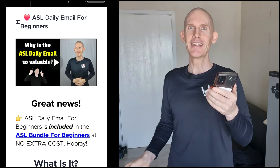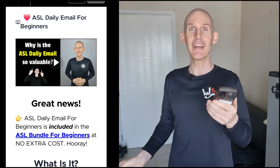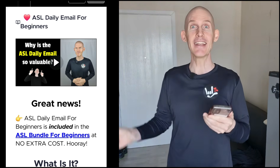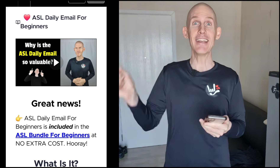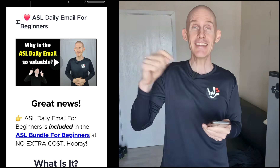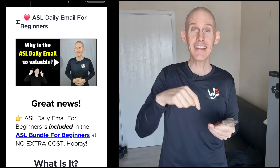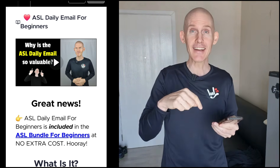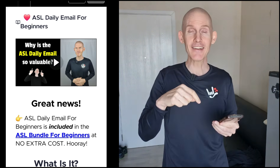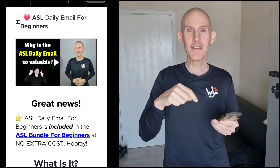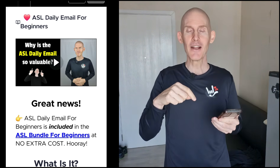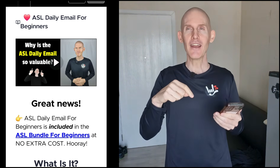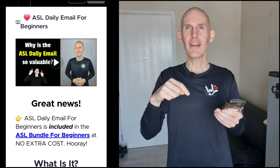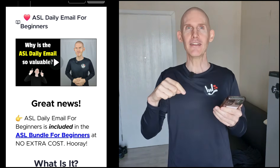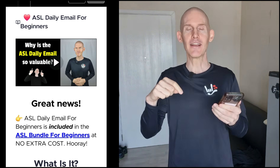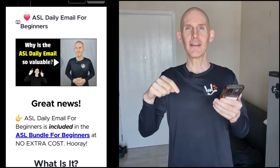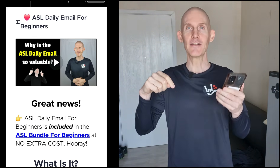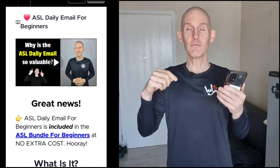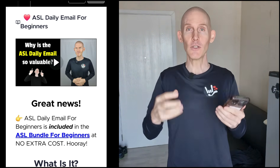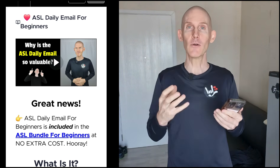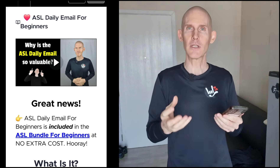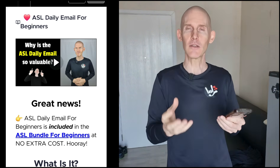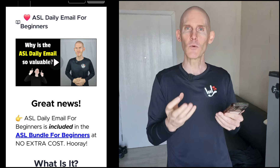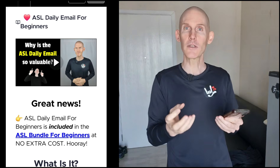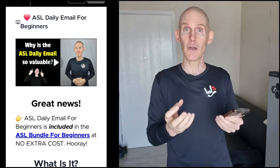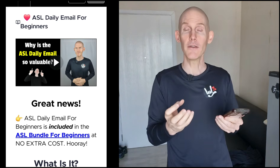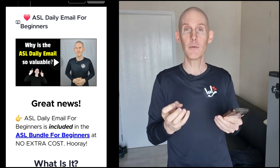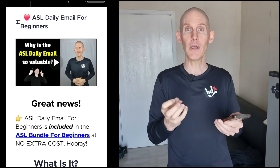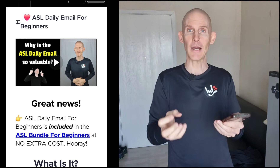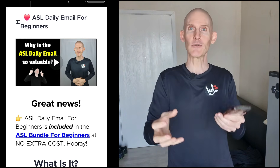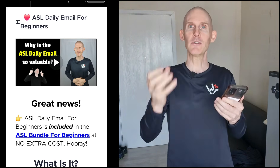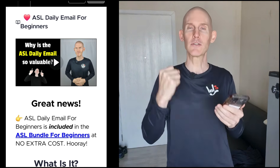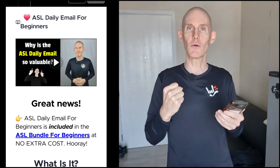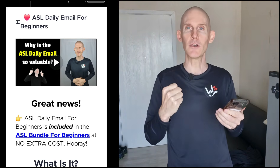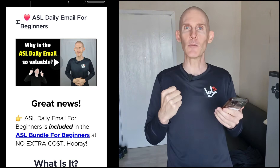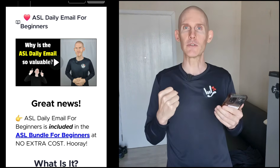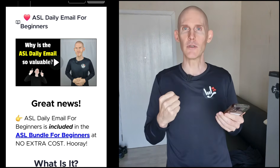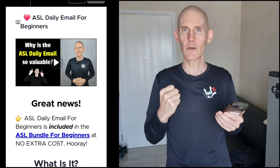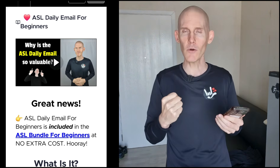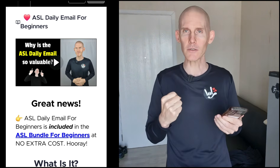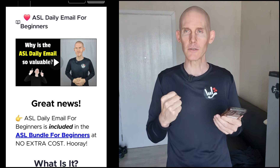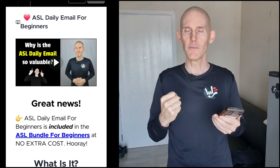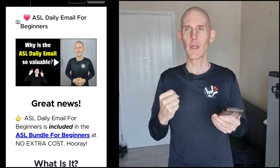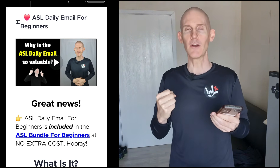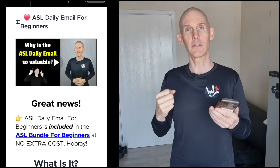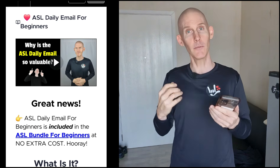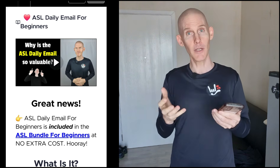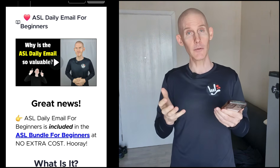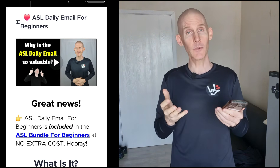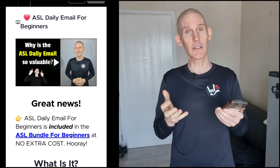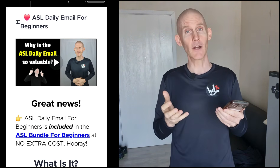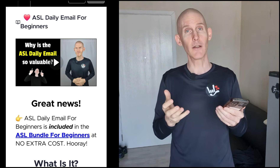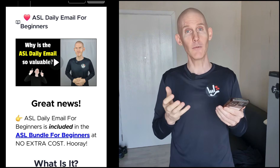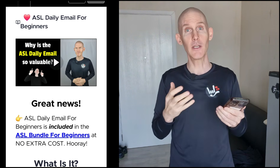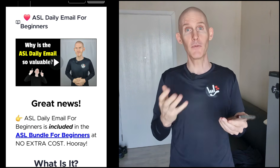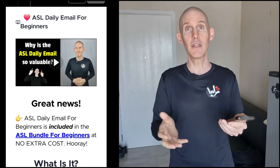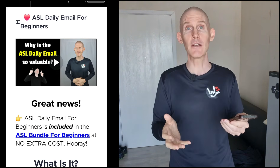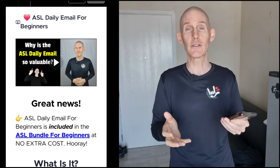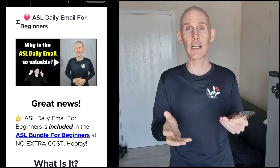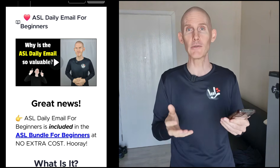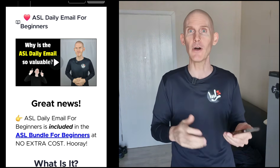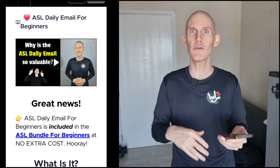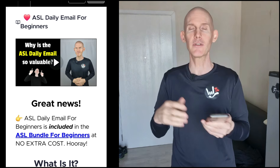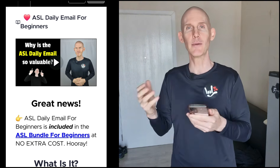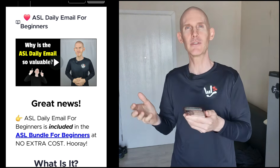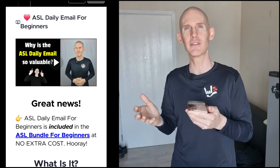to get in there and get the work done to be actually soaking up what's in the course. All right, sometimes we can fit that